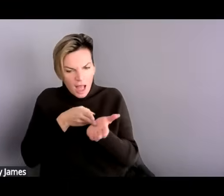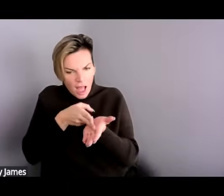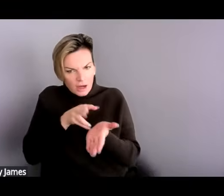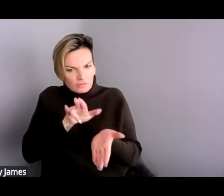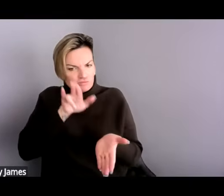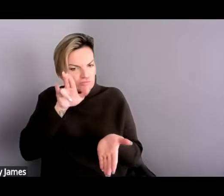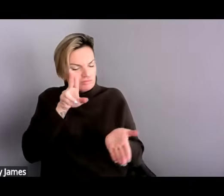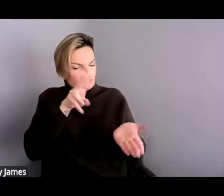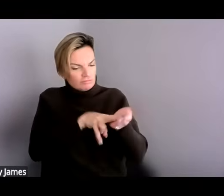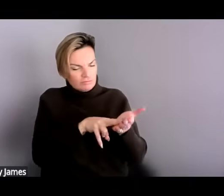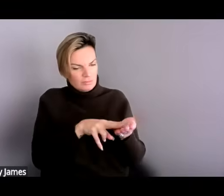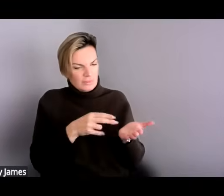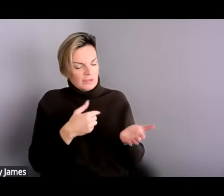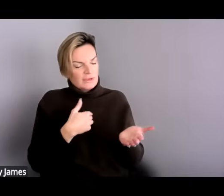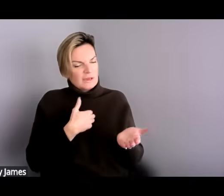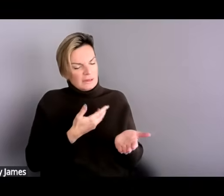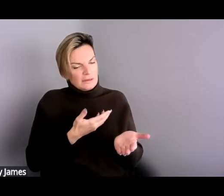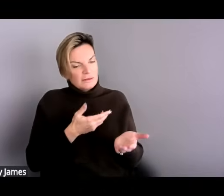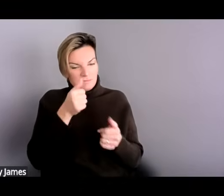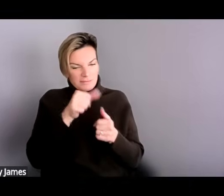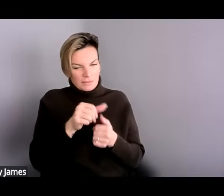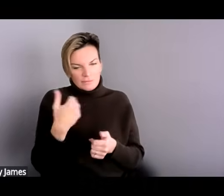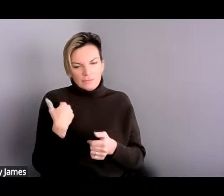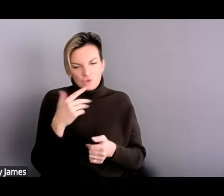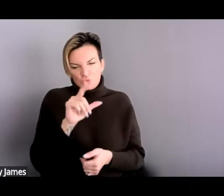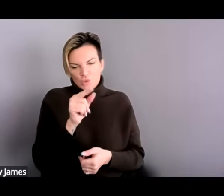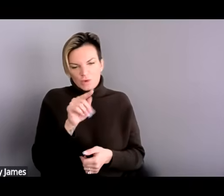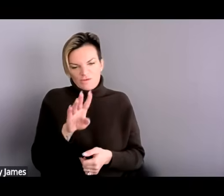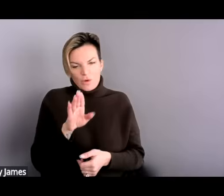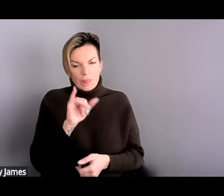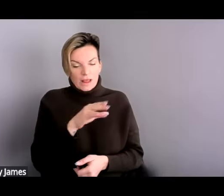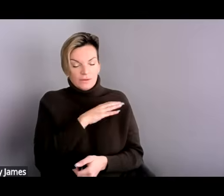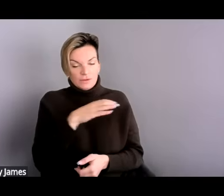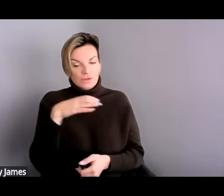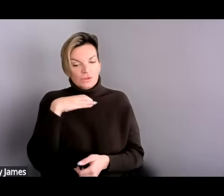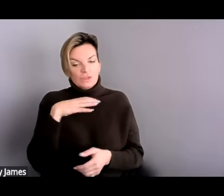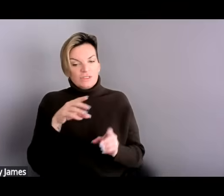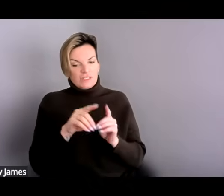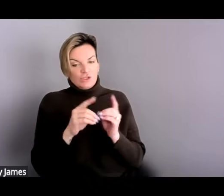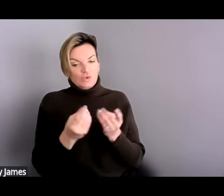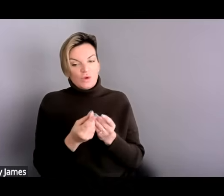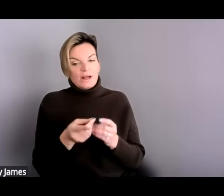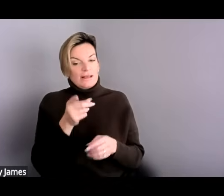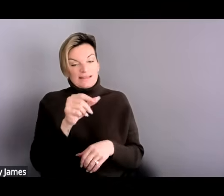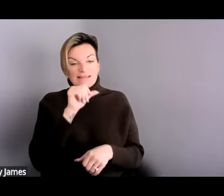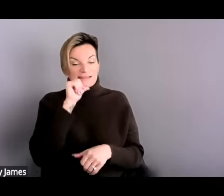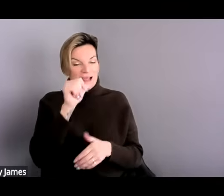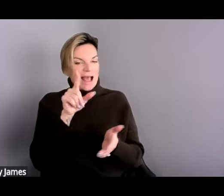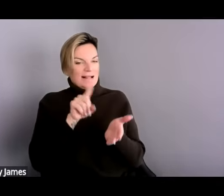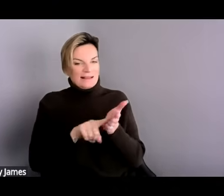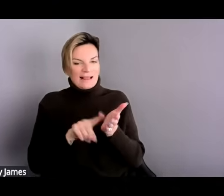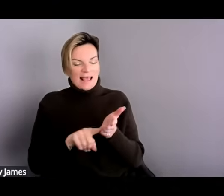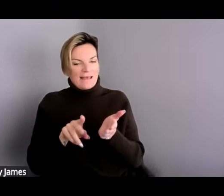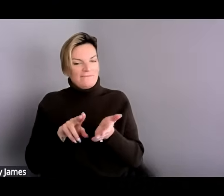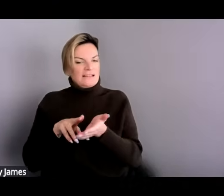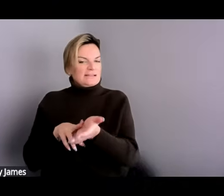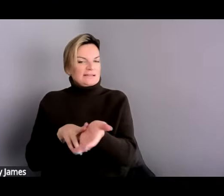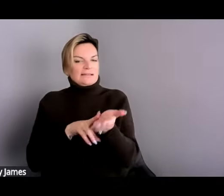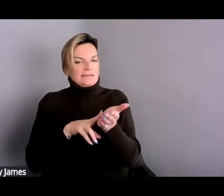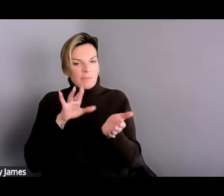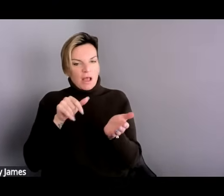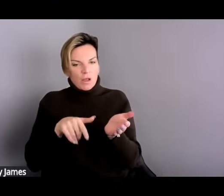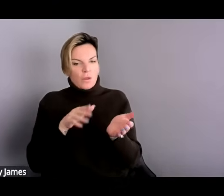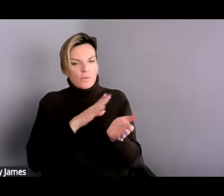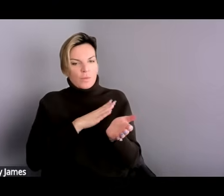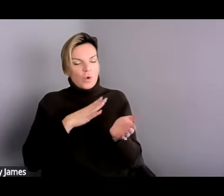2024, the congressional district that I'm in is not canvassed by this board. It's all in Wayne County. And